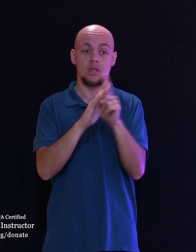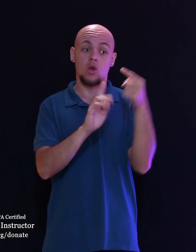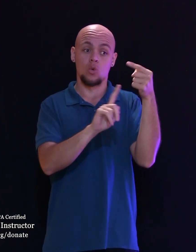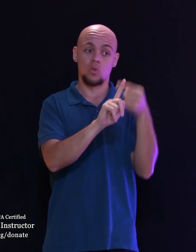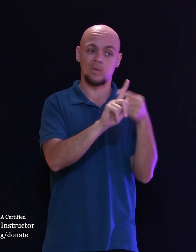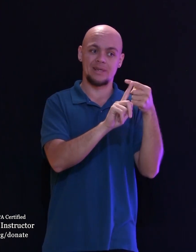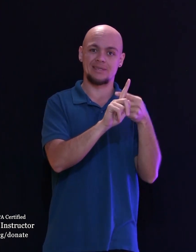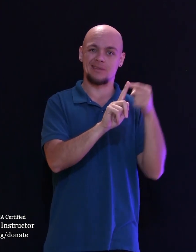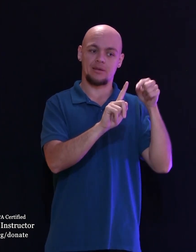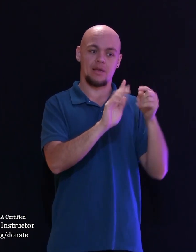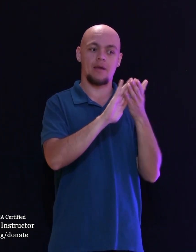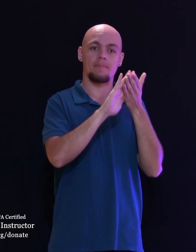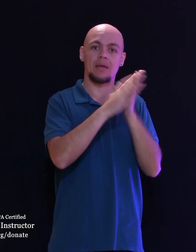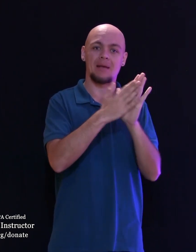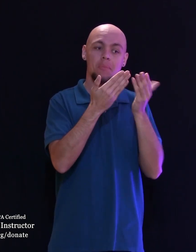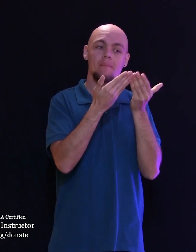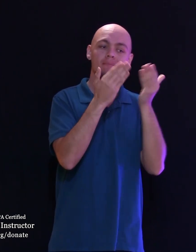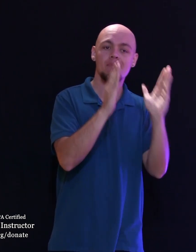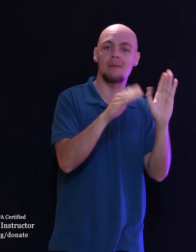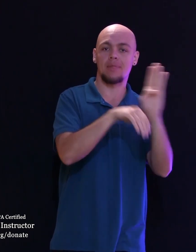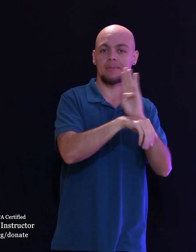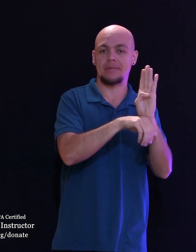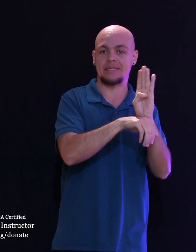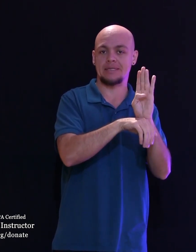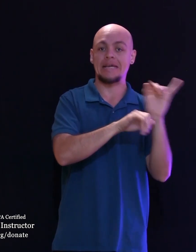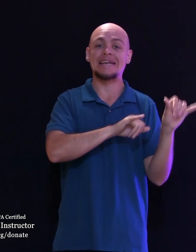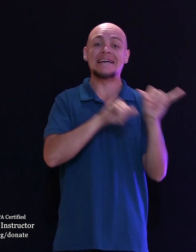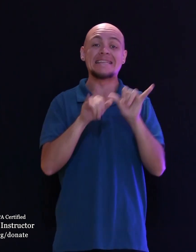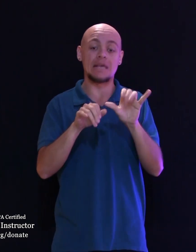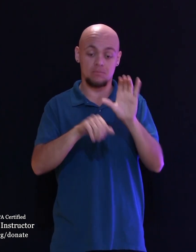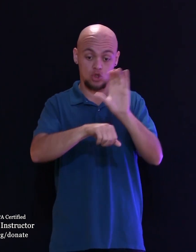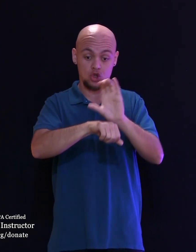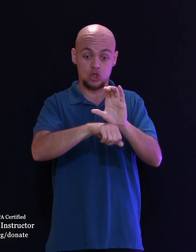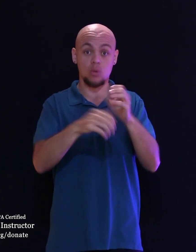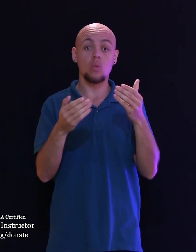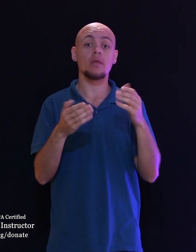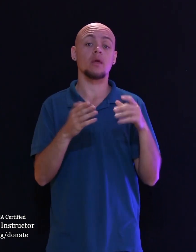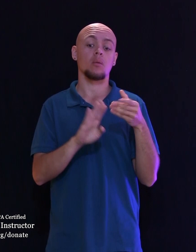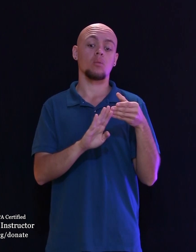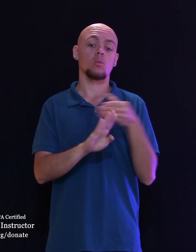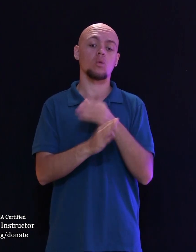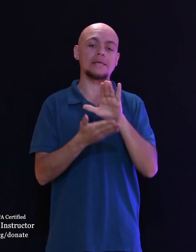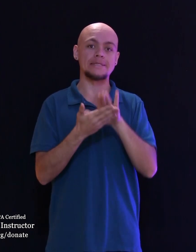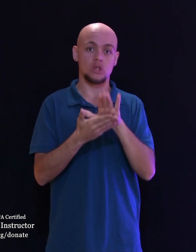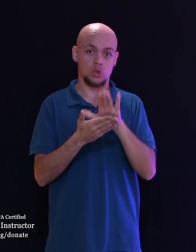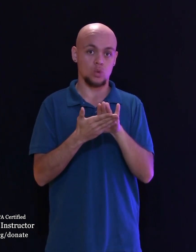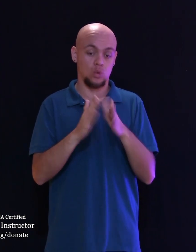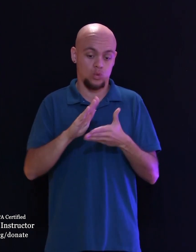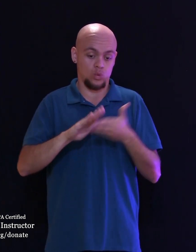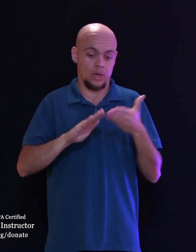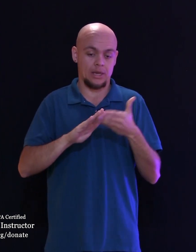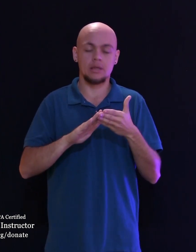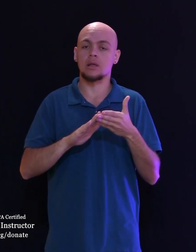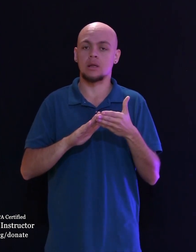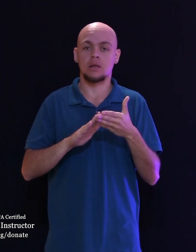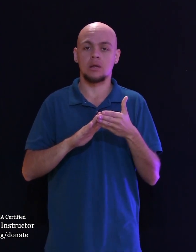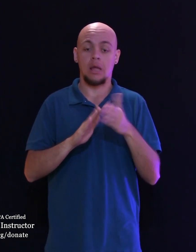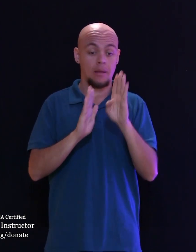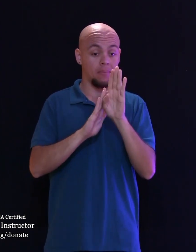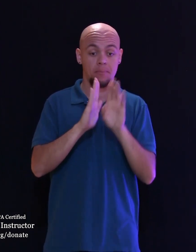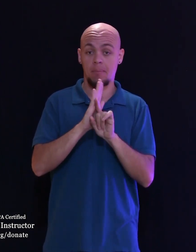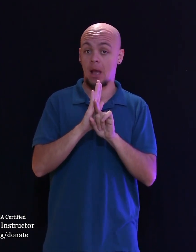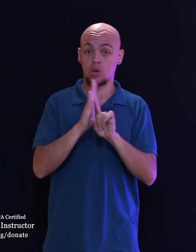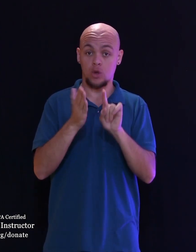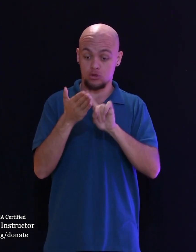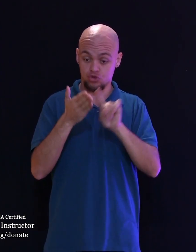renting our facility. We've become like a business. Same thing with a lot of churches who run preschools. If you're not doing some kind of background